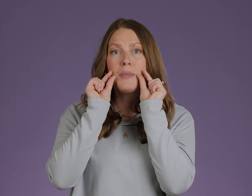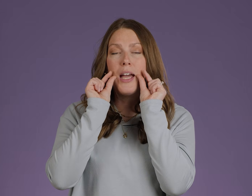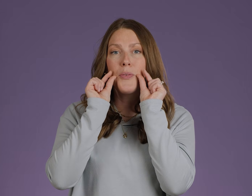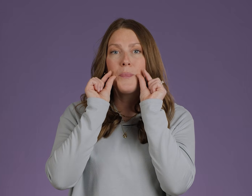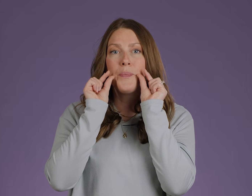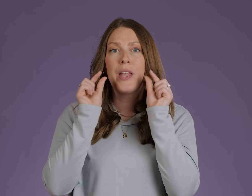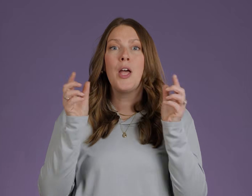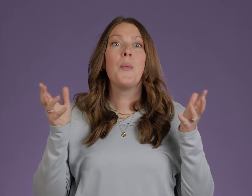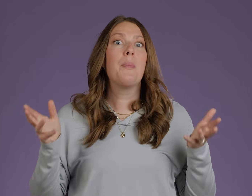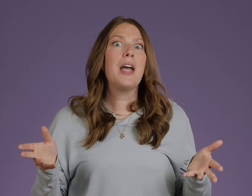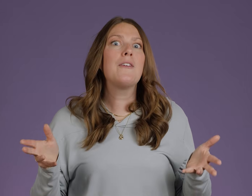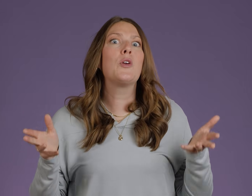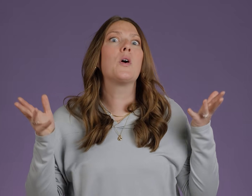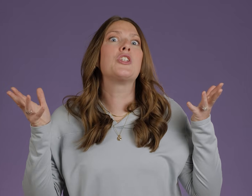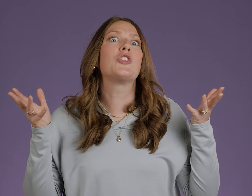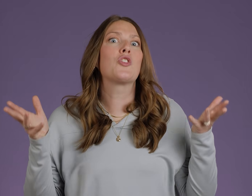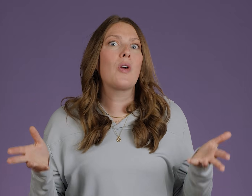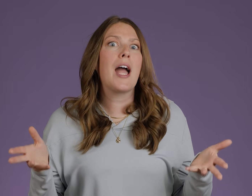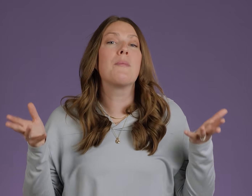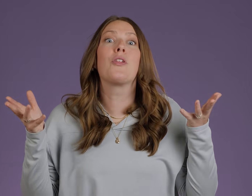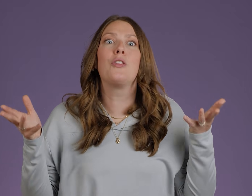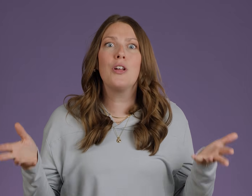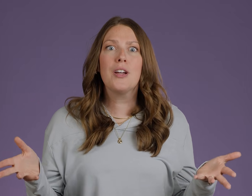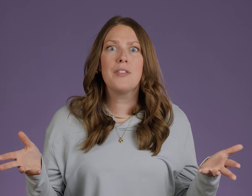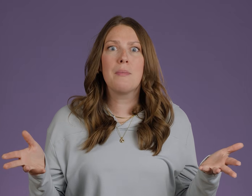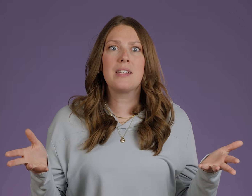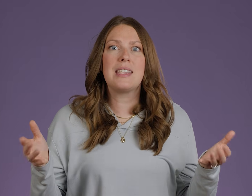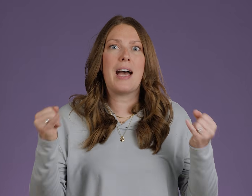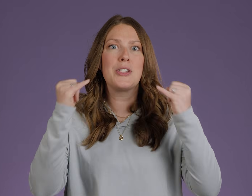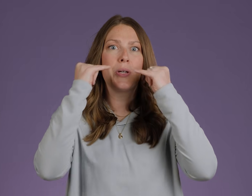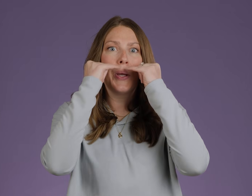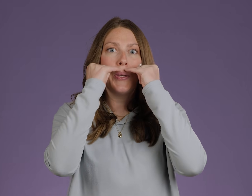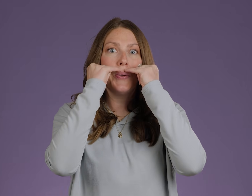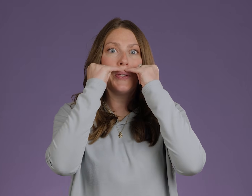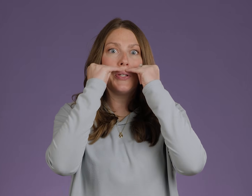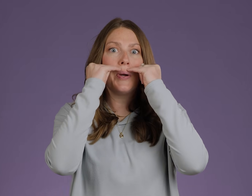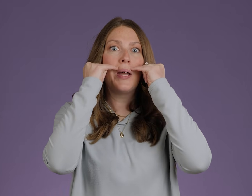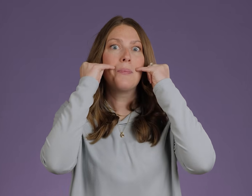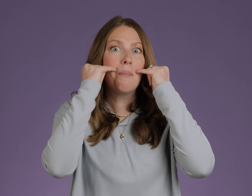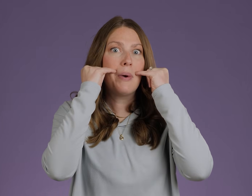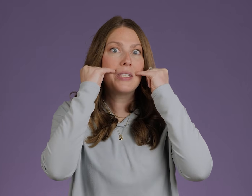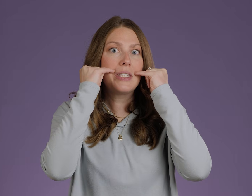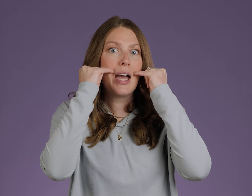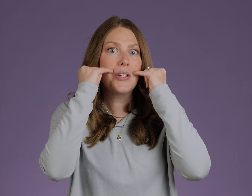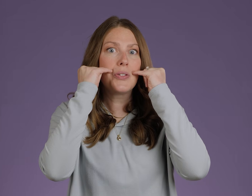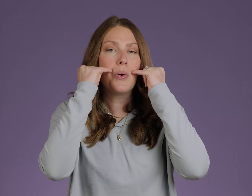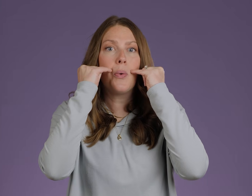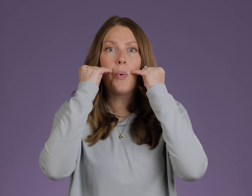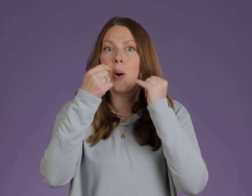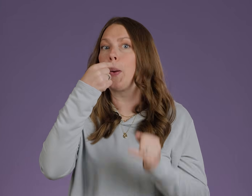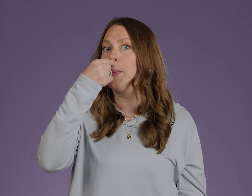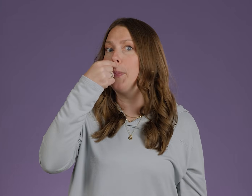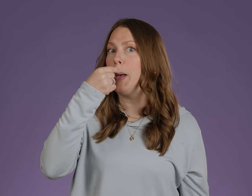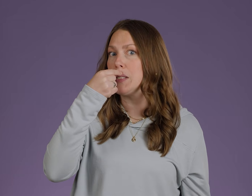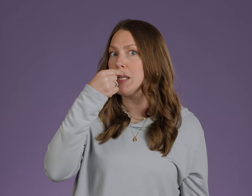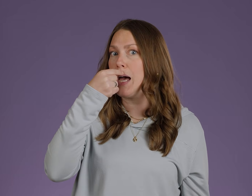down. But if you want to describe the look of the mustache, you can do it mustache or mustache